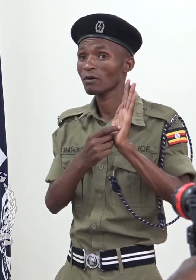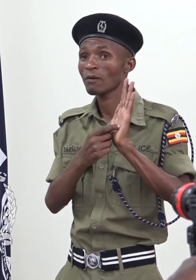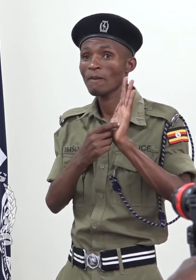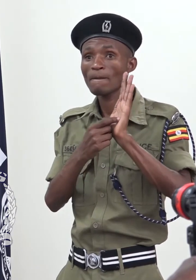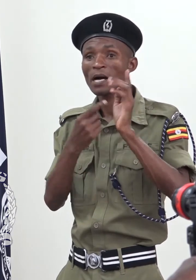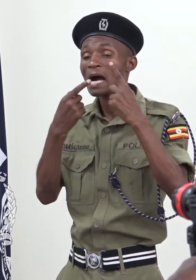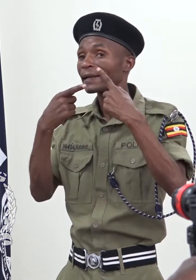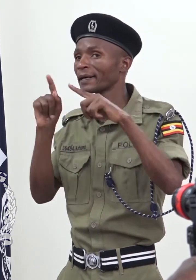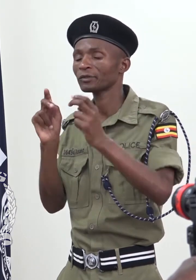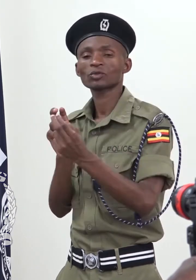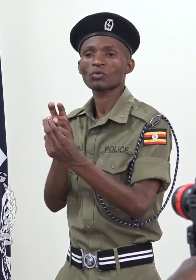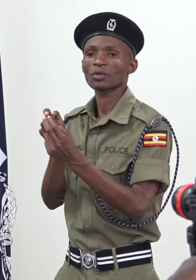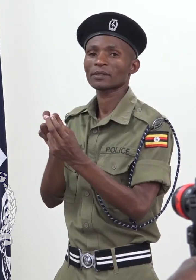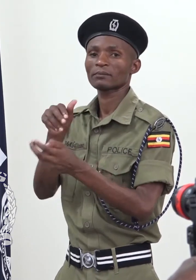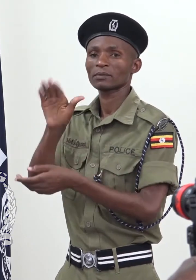who displays their contacts.